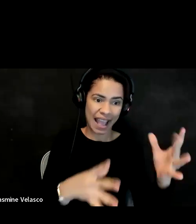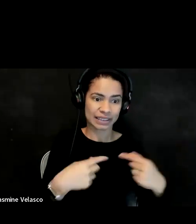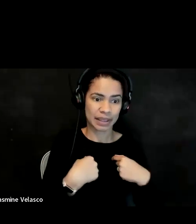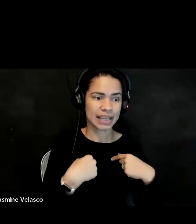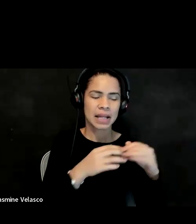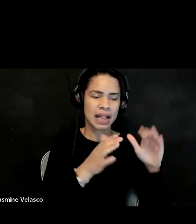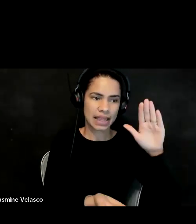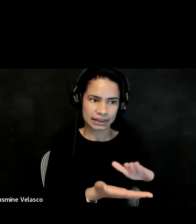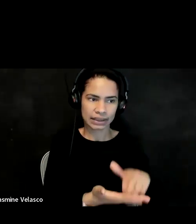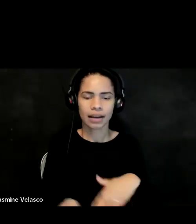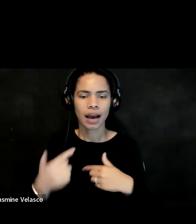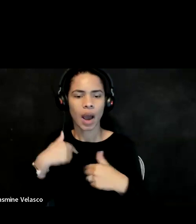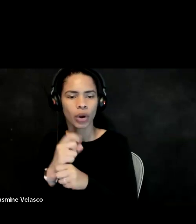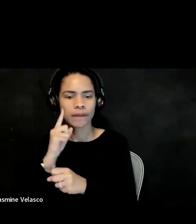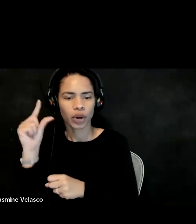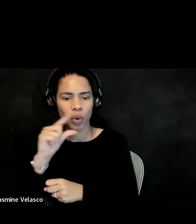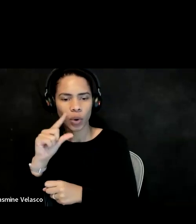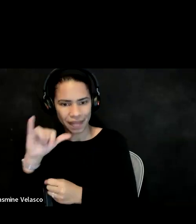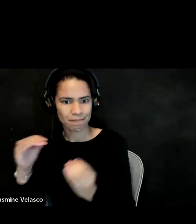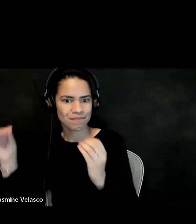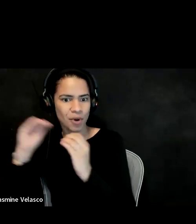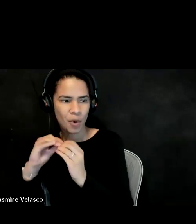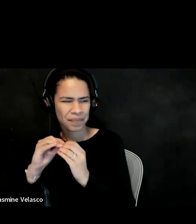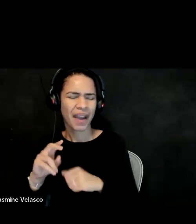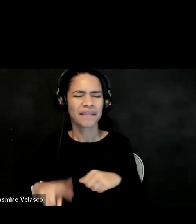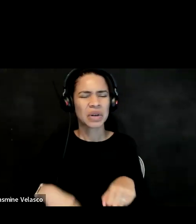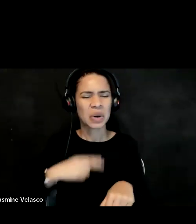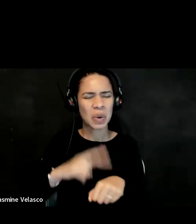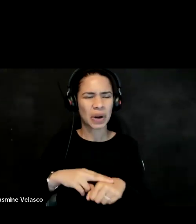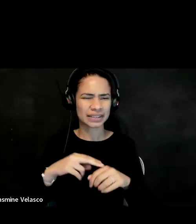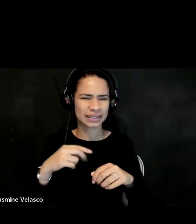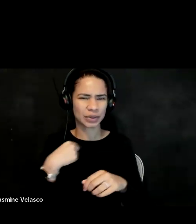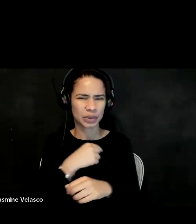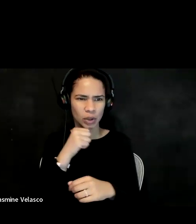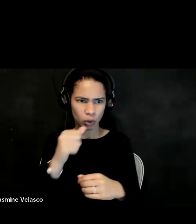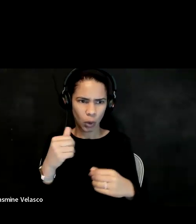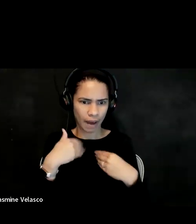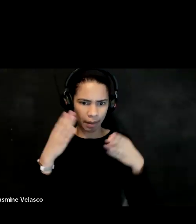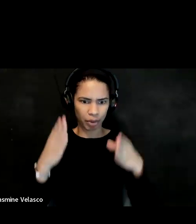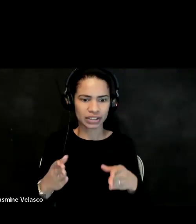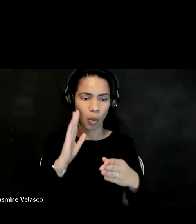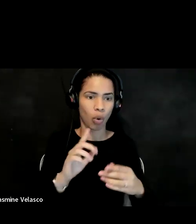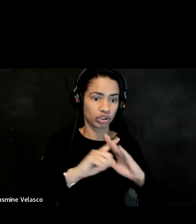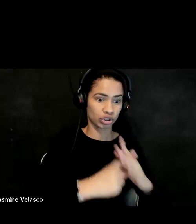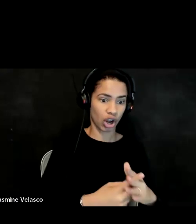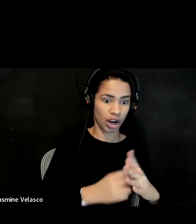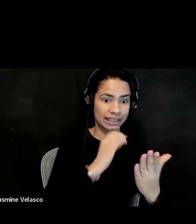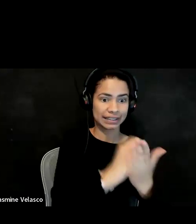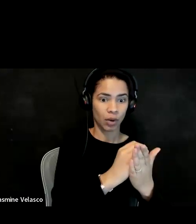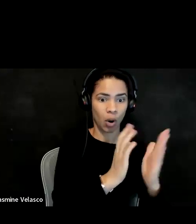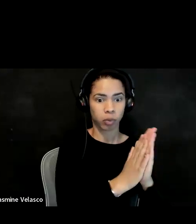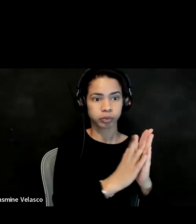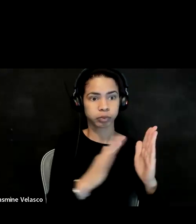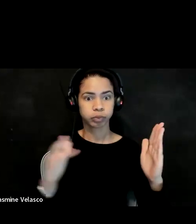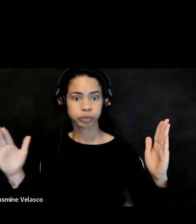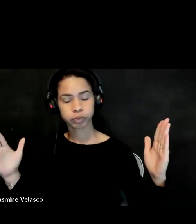of course, we don't ever really get someone entirely along that spectrum, right? They don't come to us technologically averse, and then by